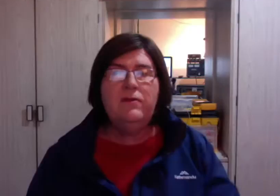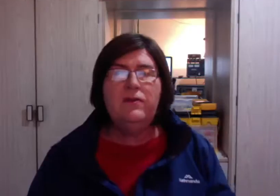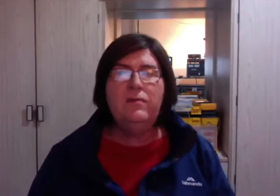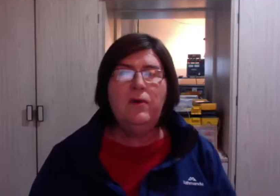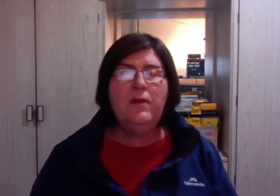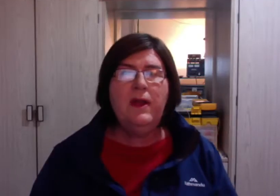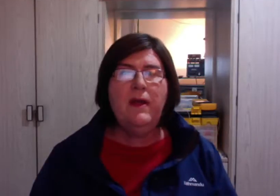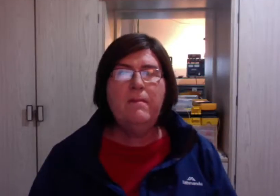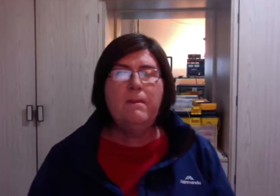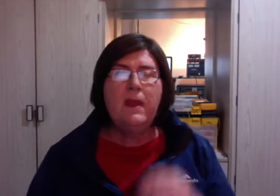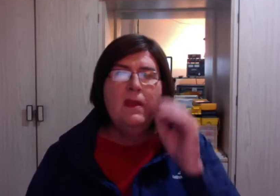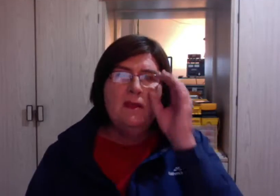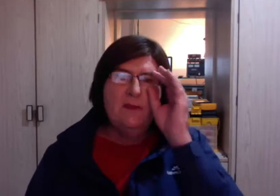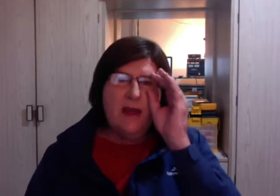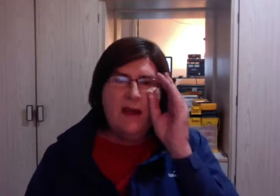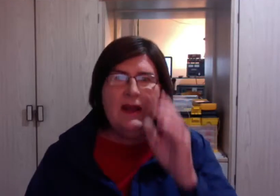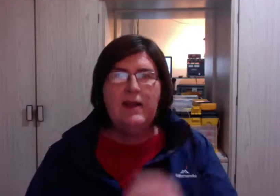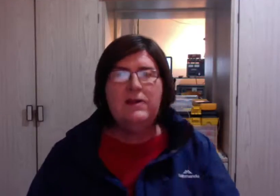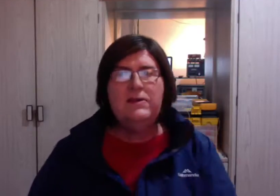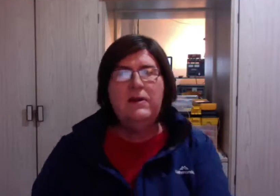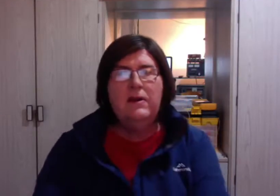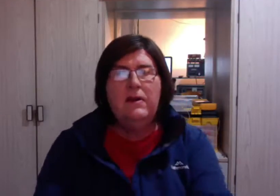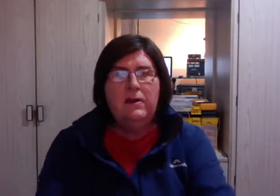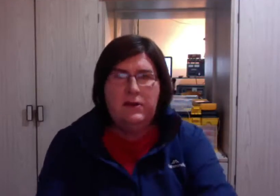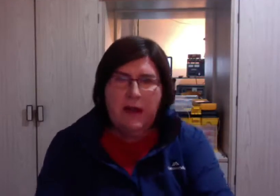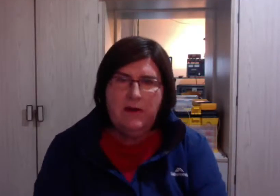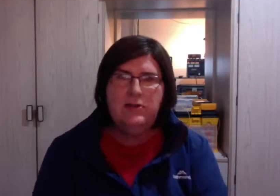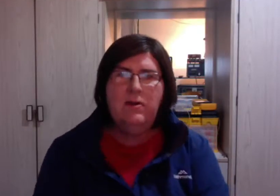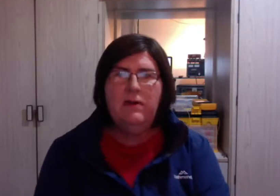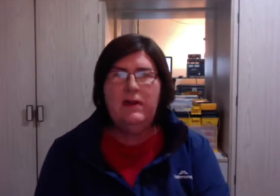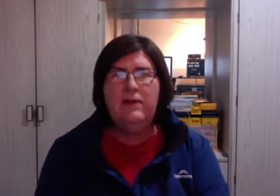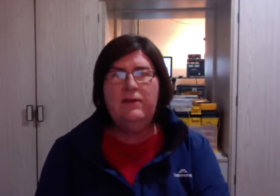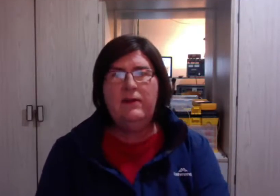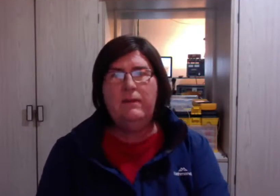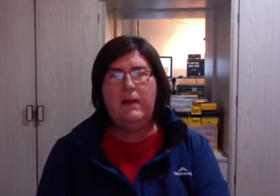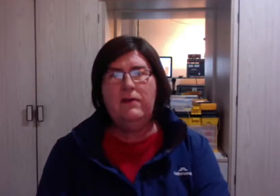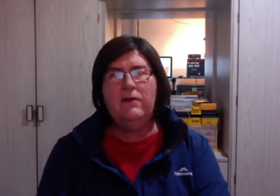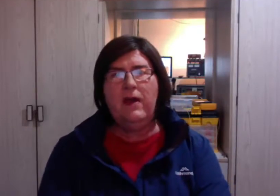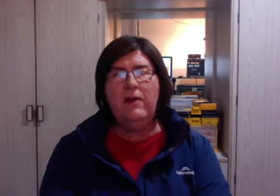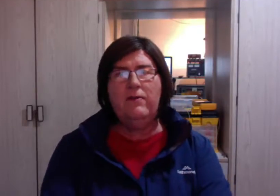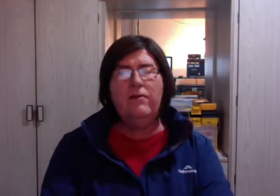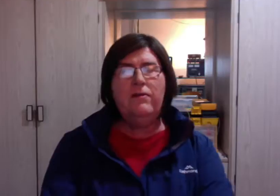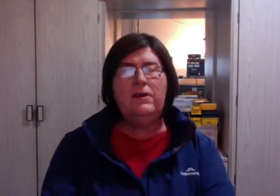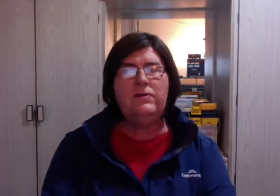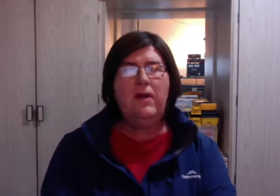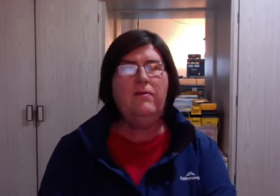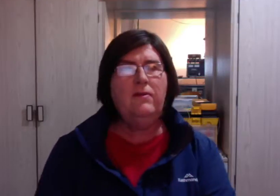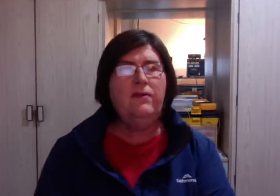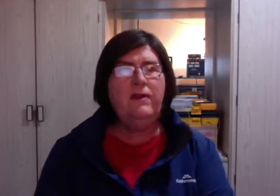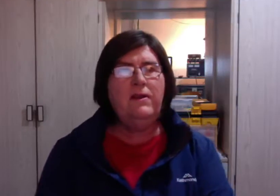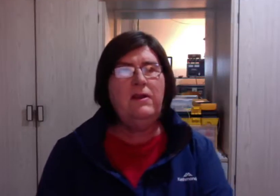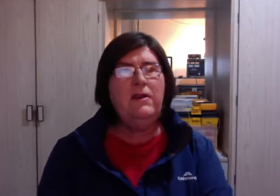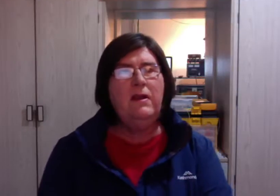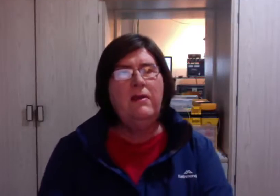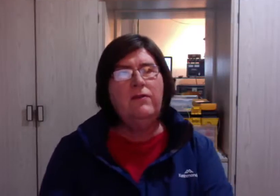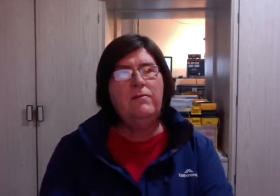used more than that. If it's unleaded, carry 200 litres and expect to use 130 to 170. For a